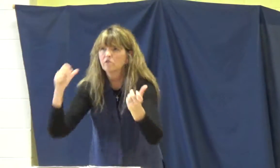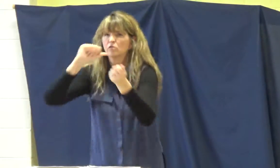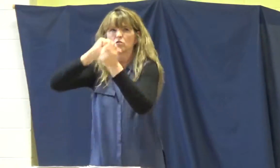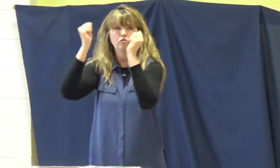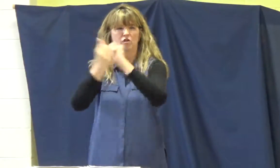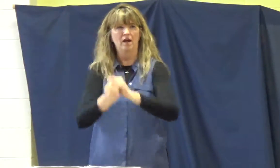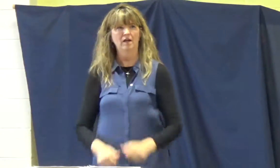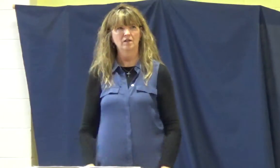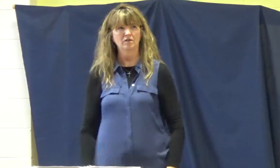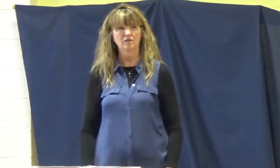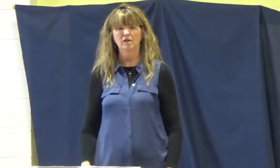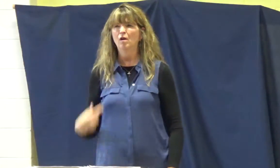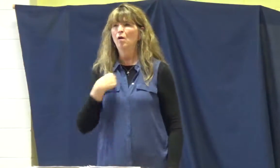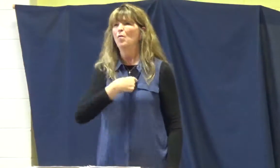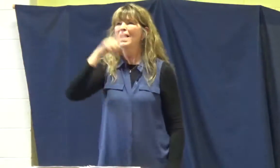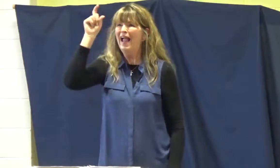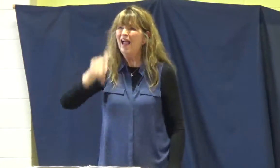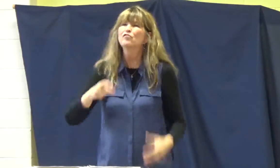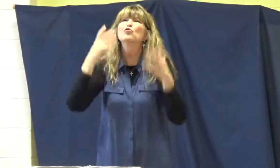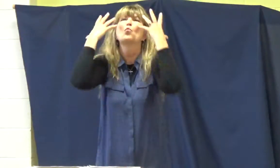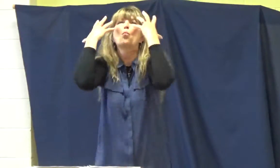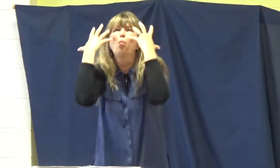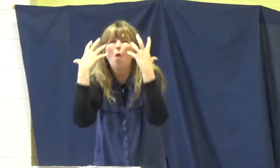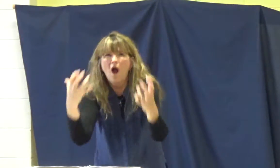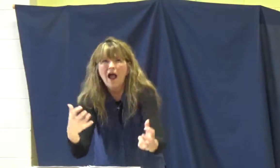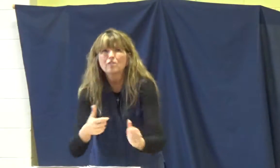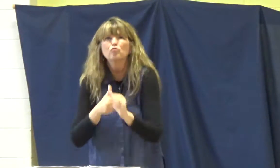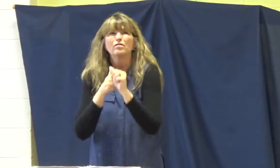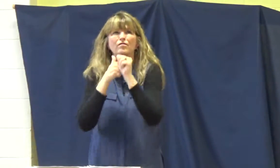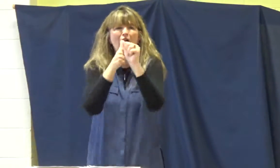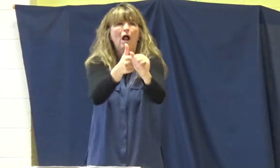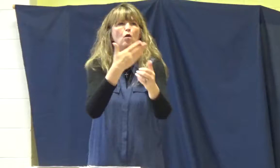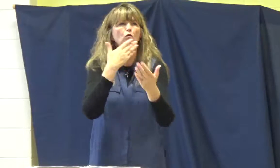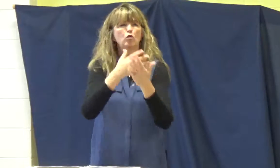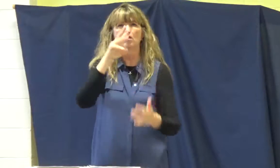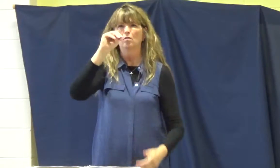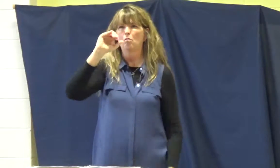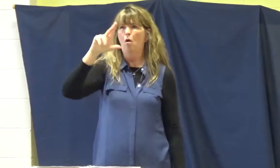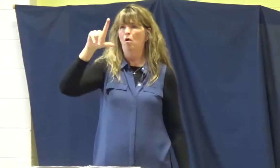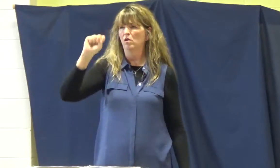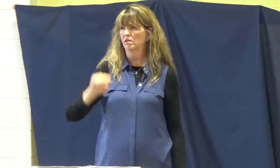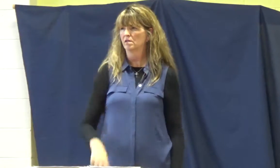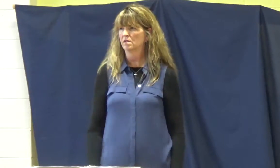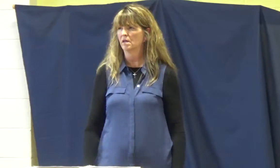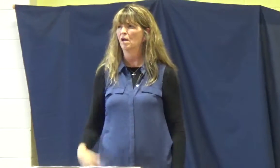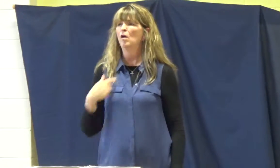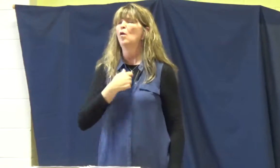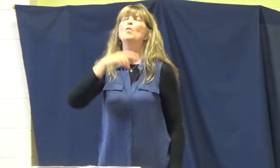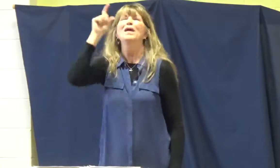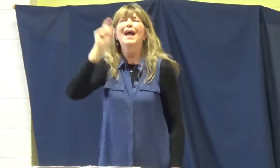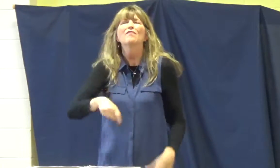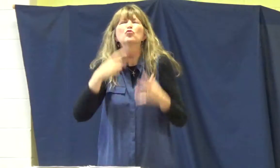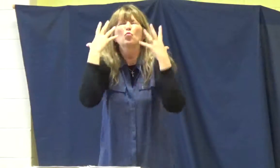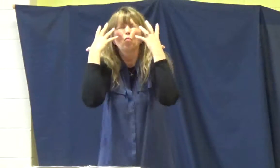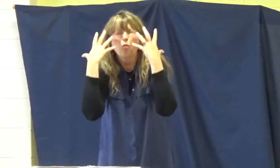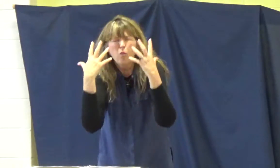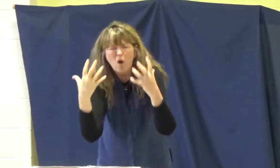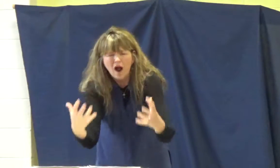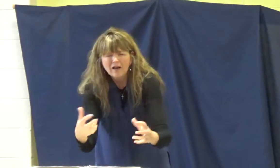We have to want to change. We have to want to follow good morals. We have to